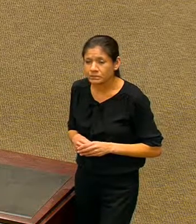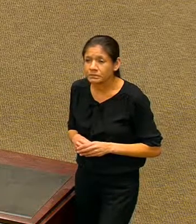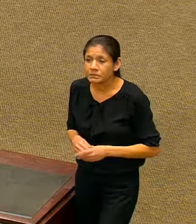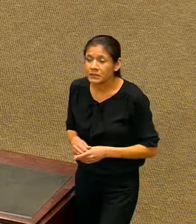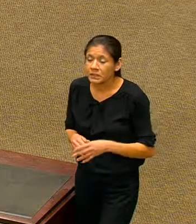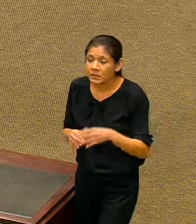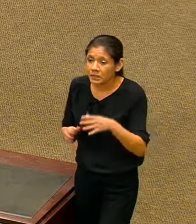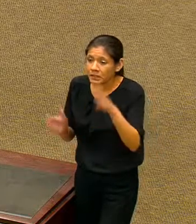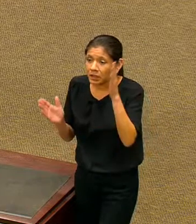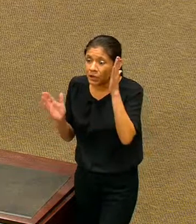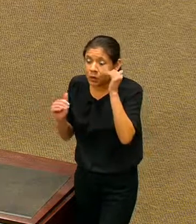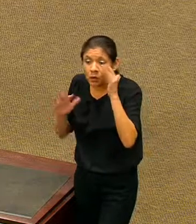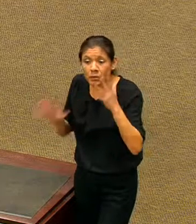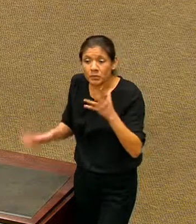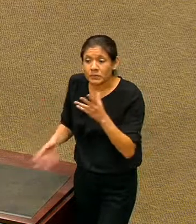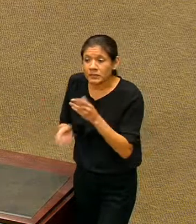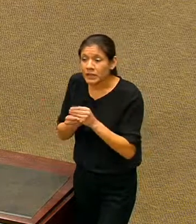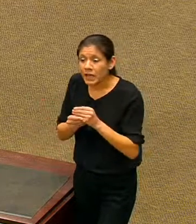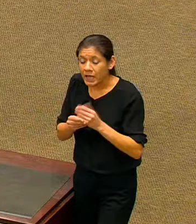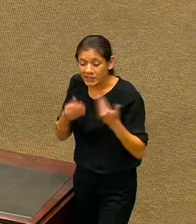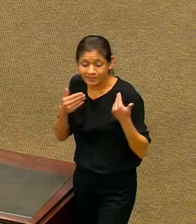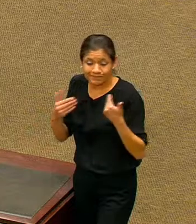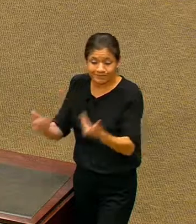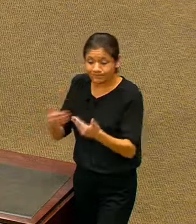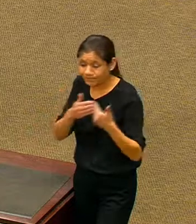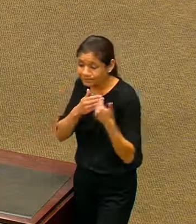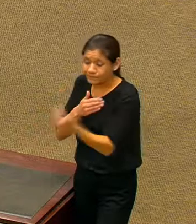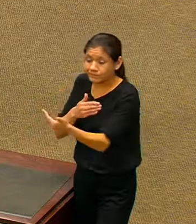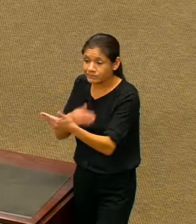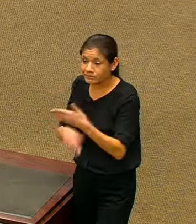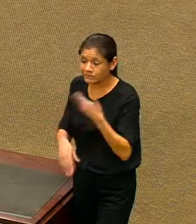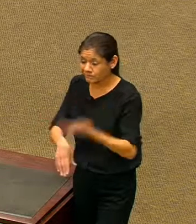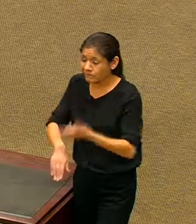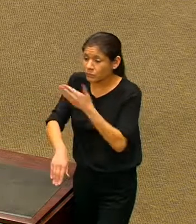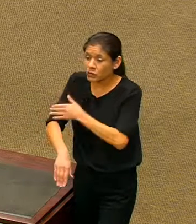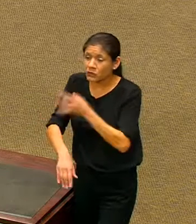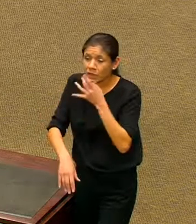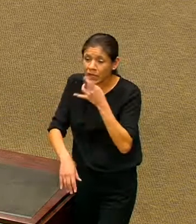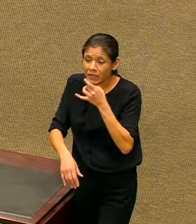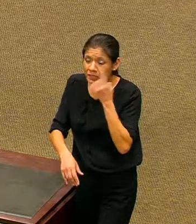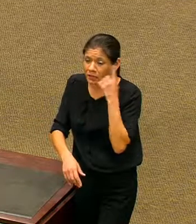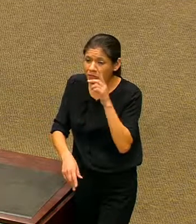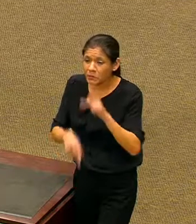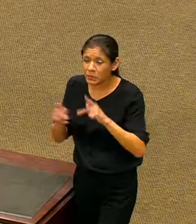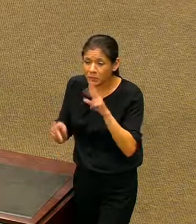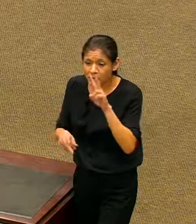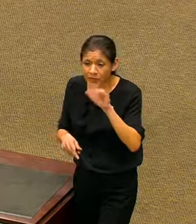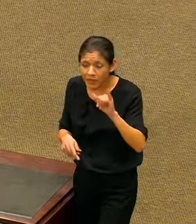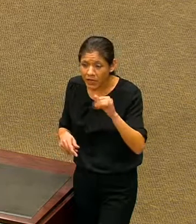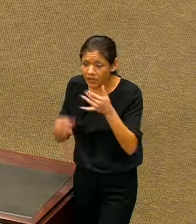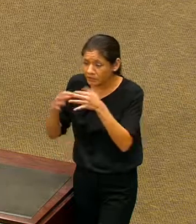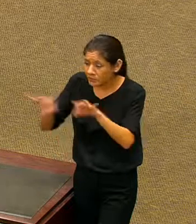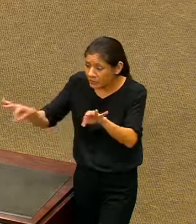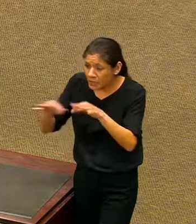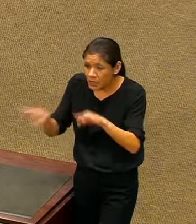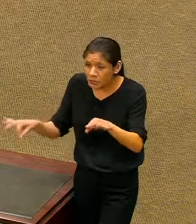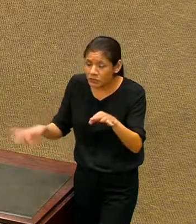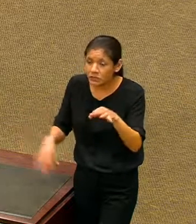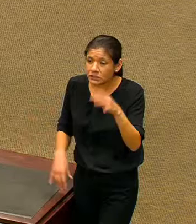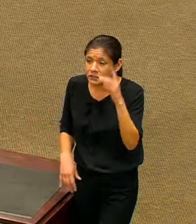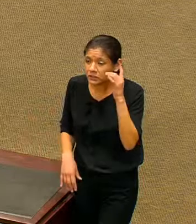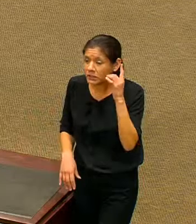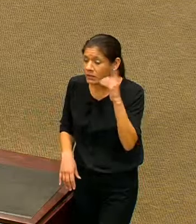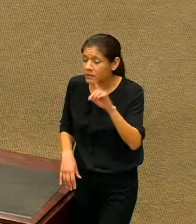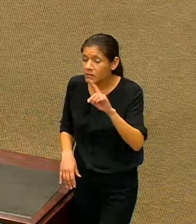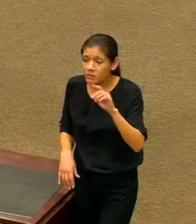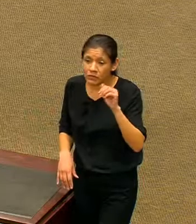We hope to add, moving forward, better lighting for the visually impaired, closed captioning for the